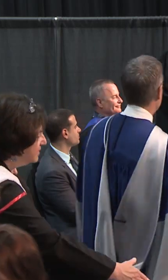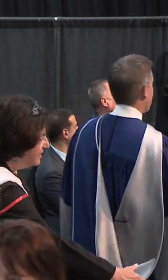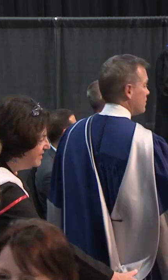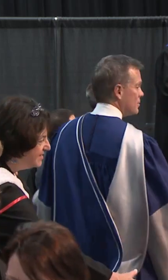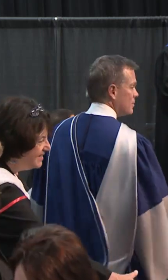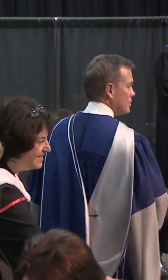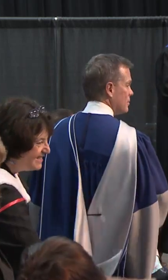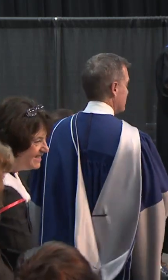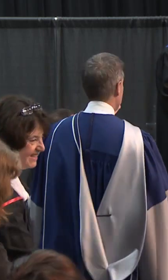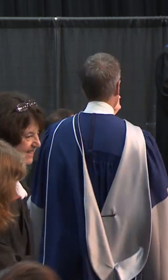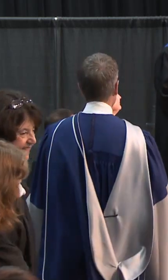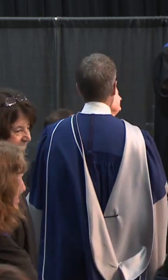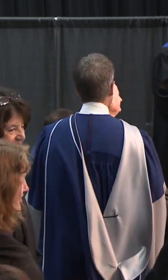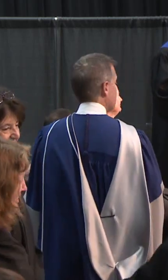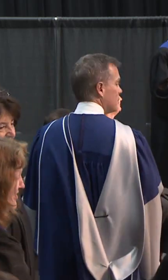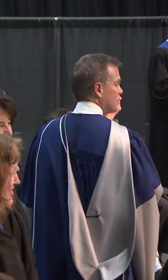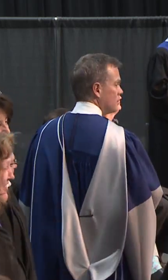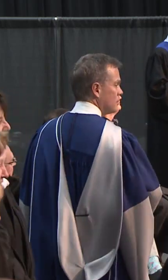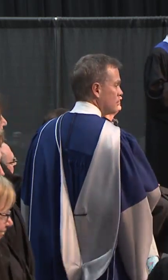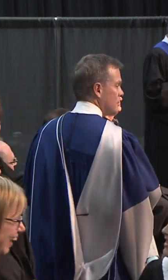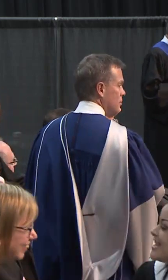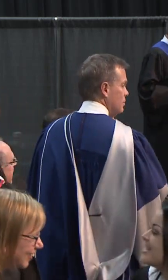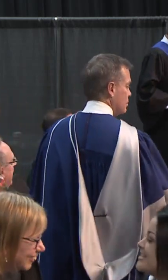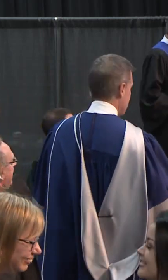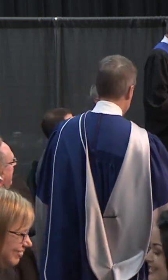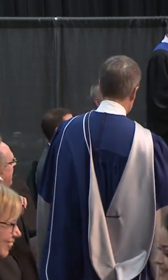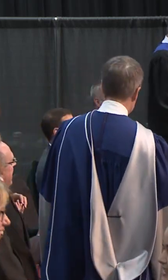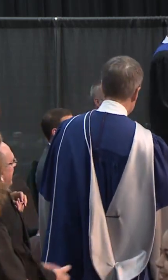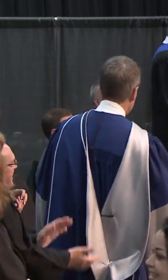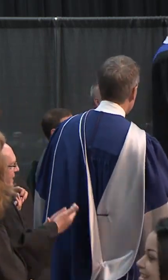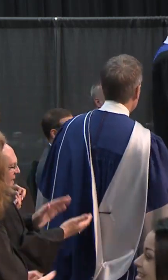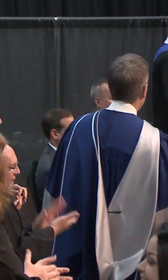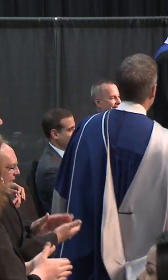With honors, Kylie Powder.